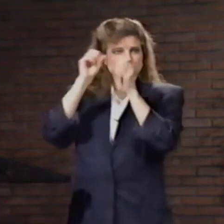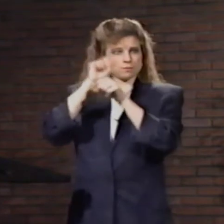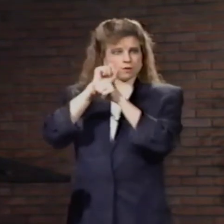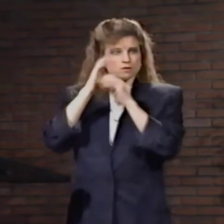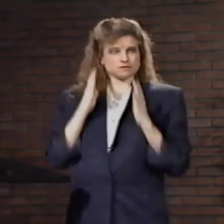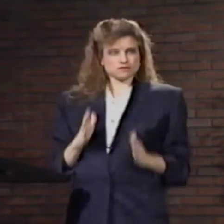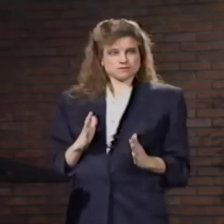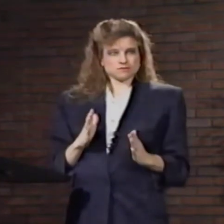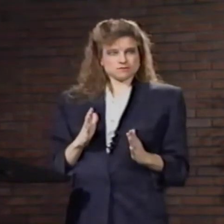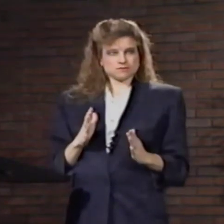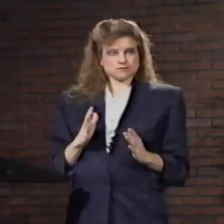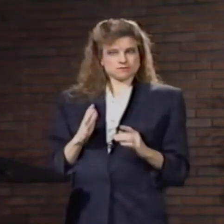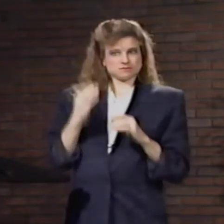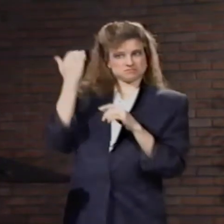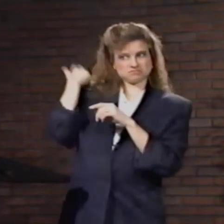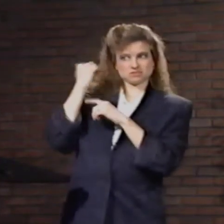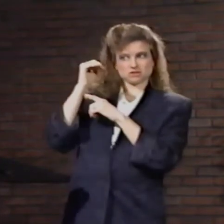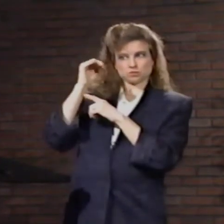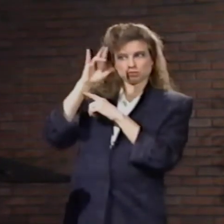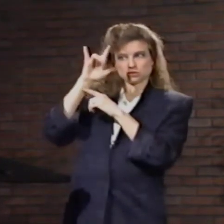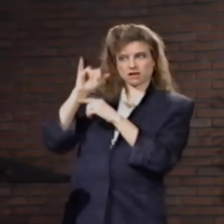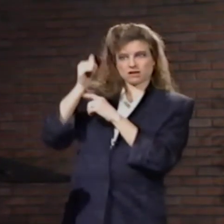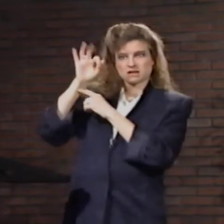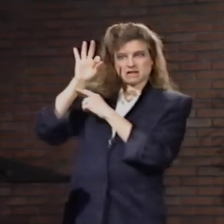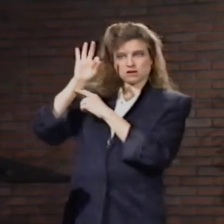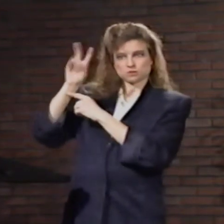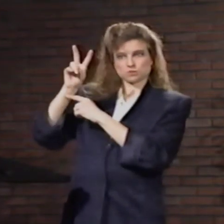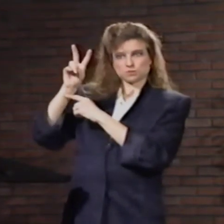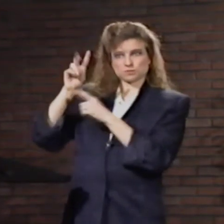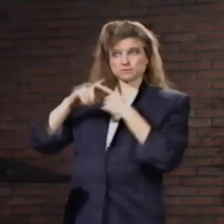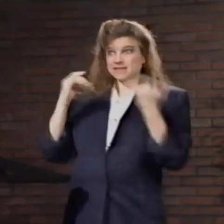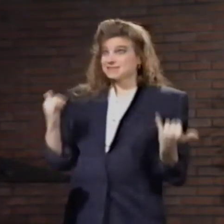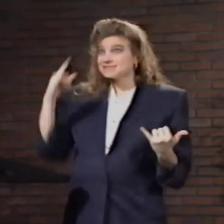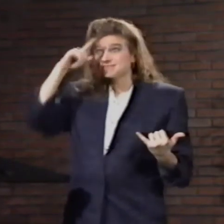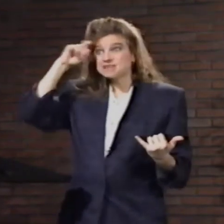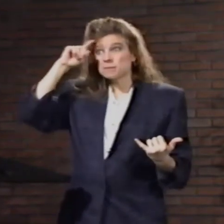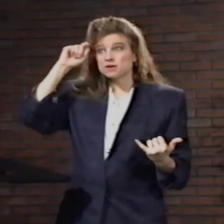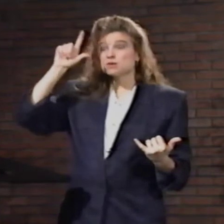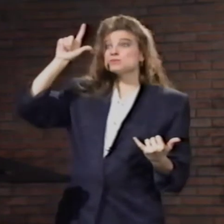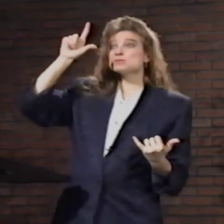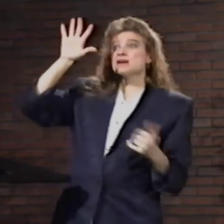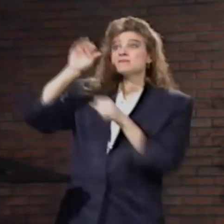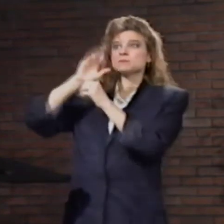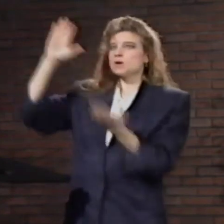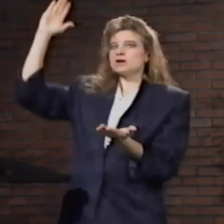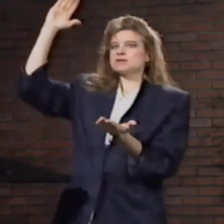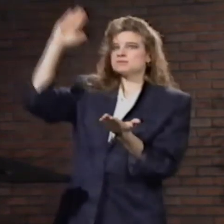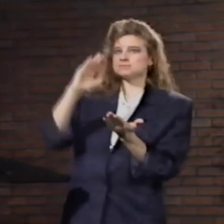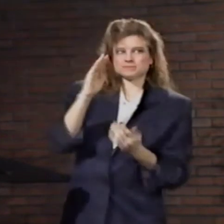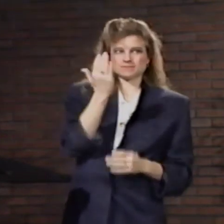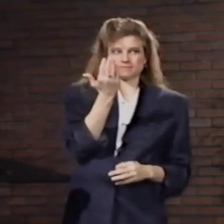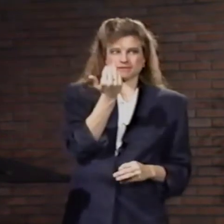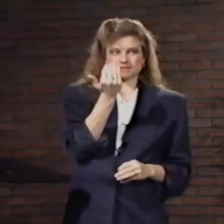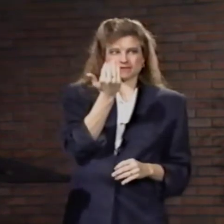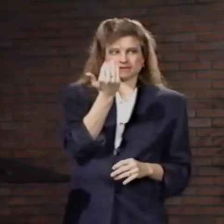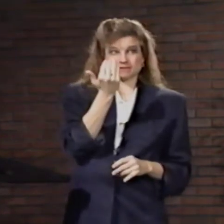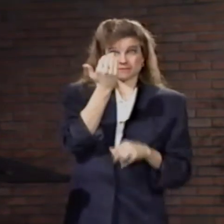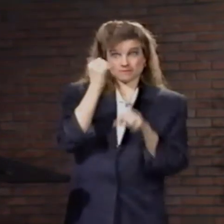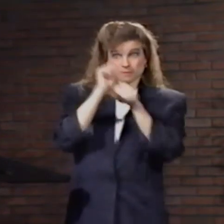The company must have 25 or more employees. That was back in July of '92, and this past summer, 25 has been reduced